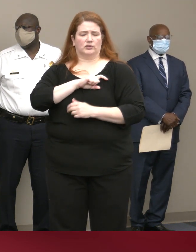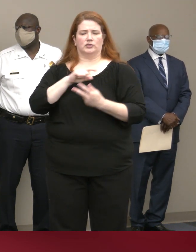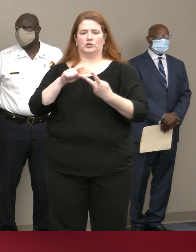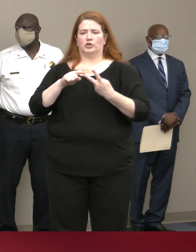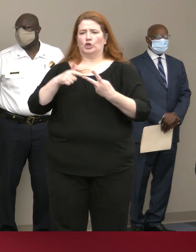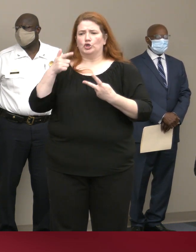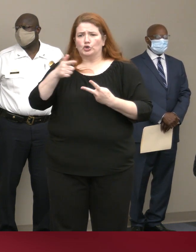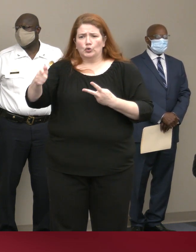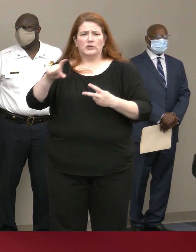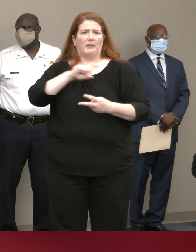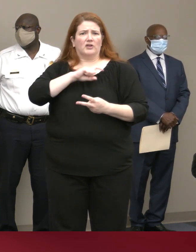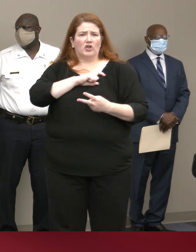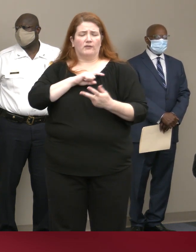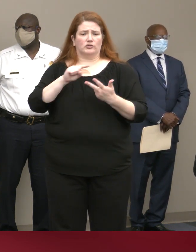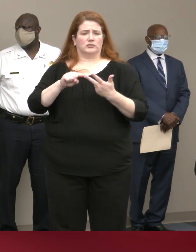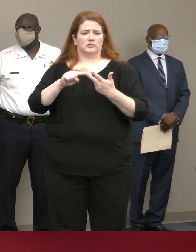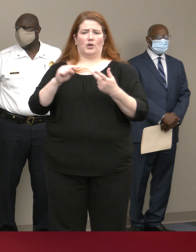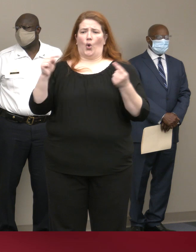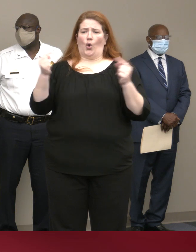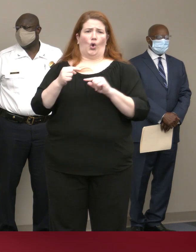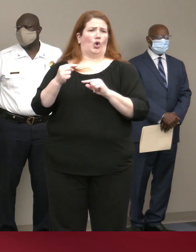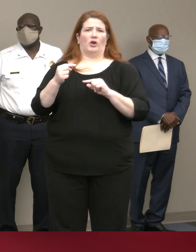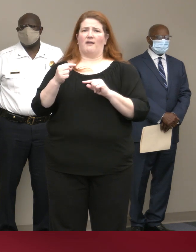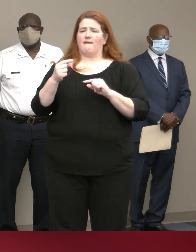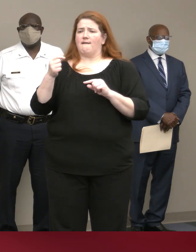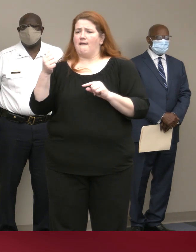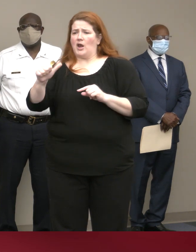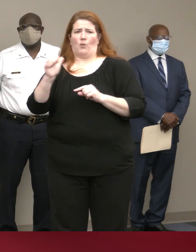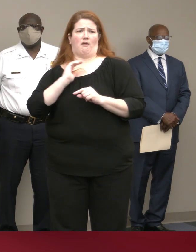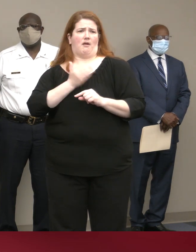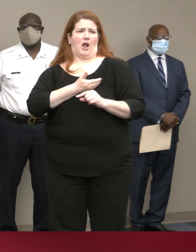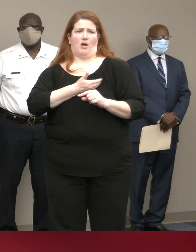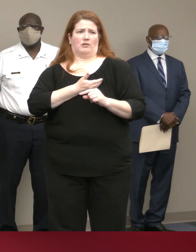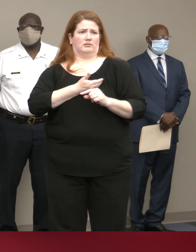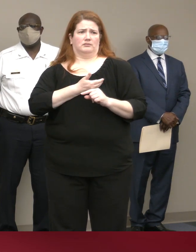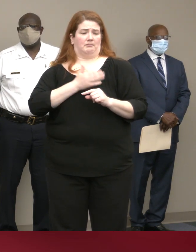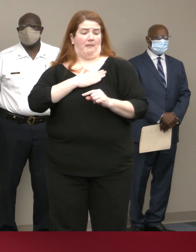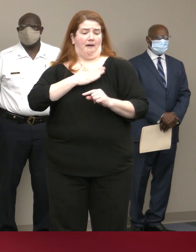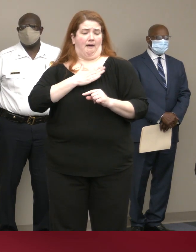shoot at police officers, or harm anyone in my community.